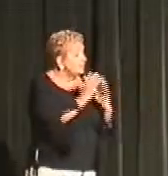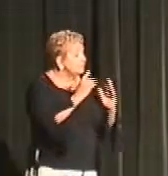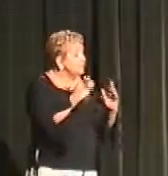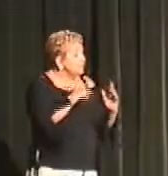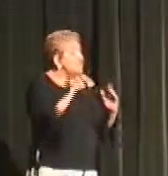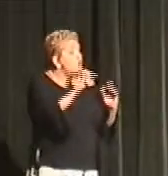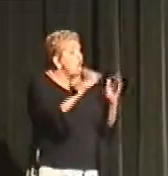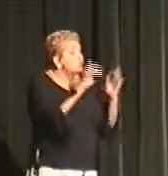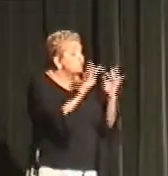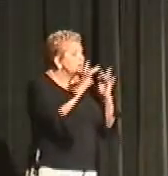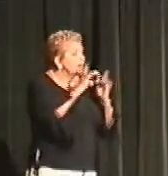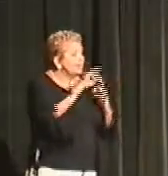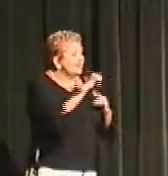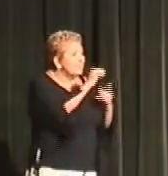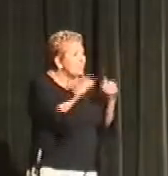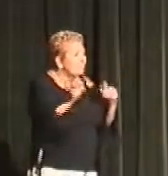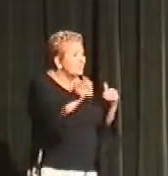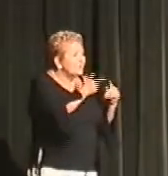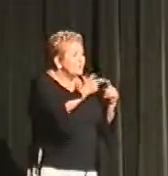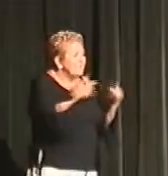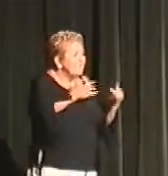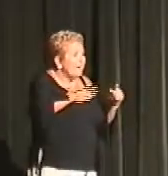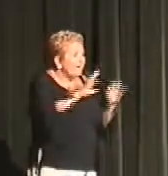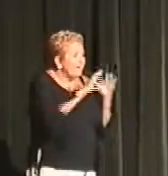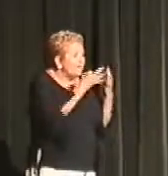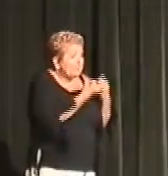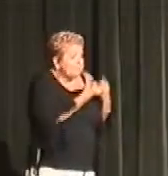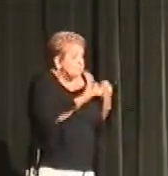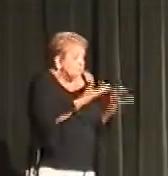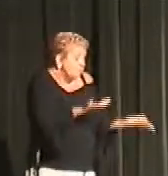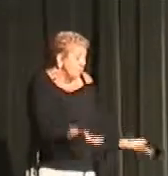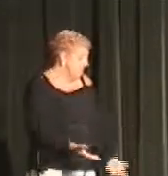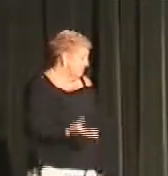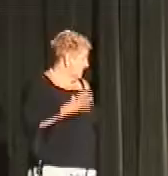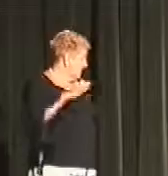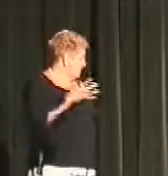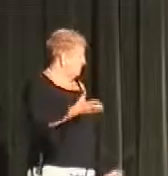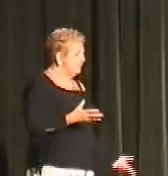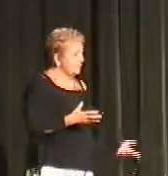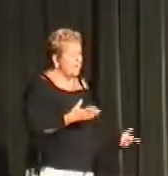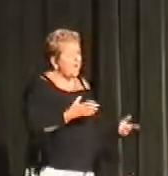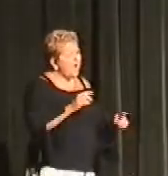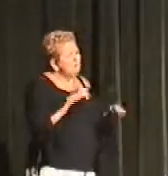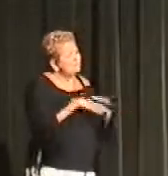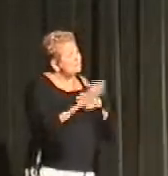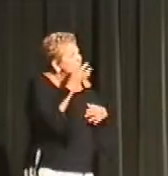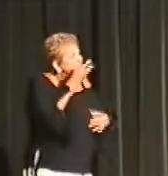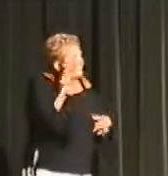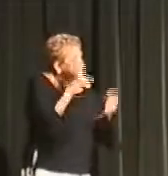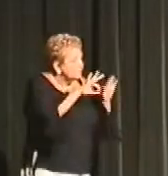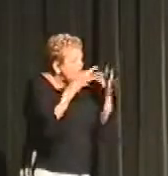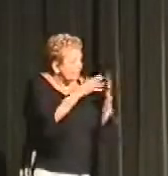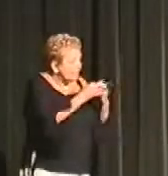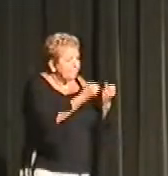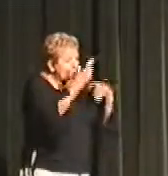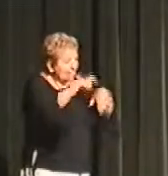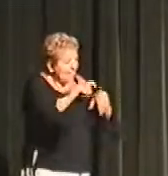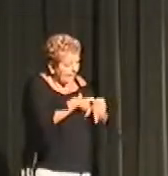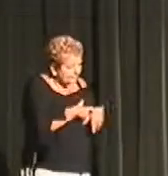family, and I didn't bother trying. I had been in a number of foster homes and thrown out of all of them. I tried to get into drug rehab